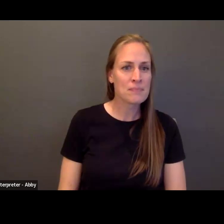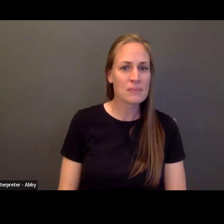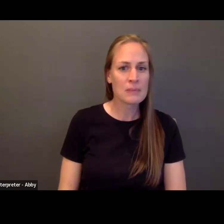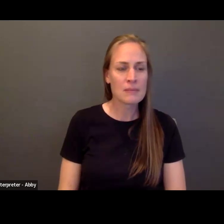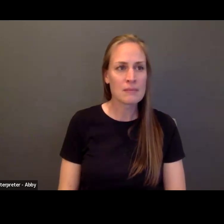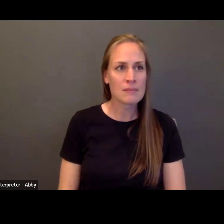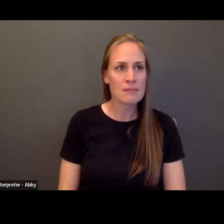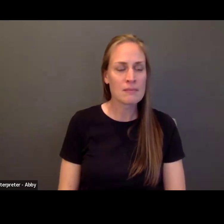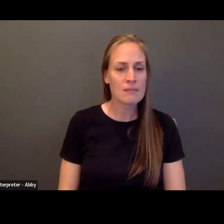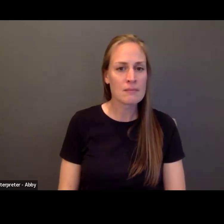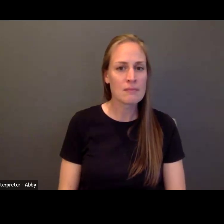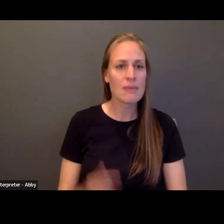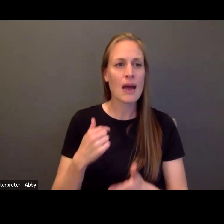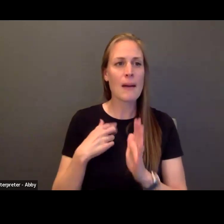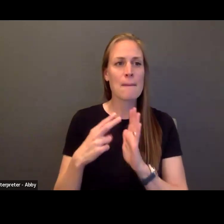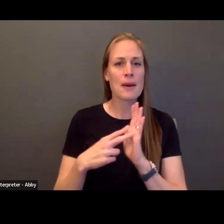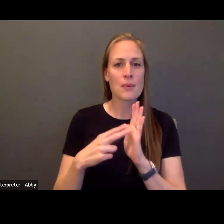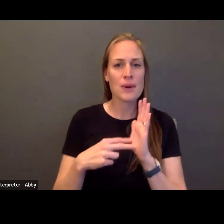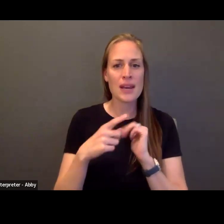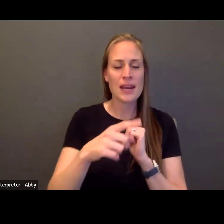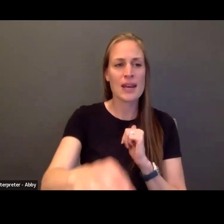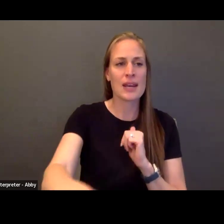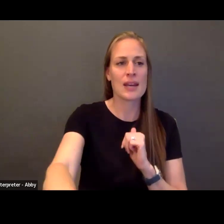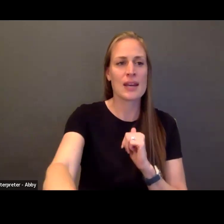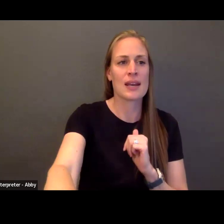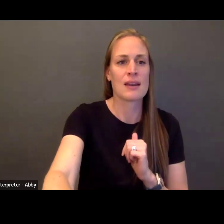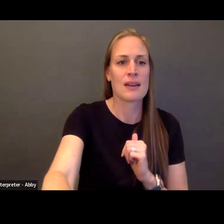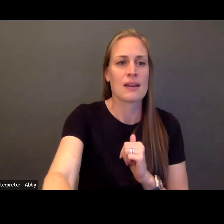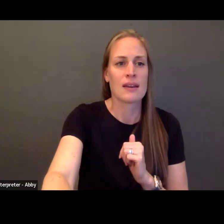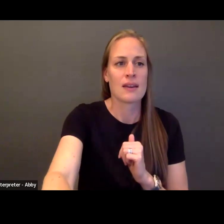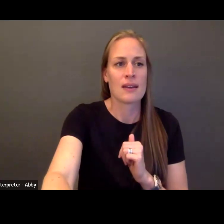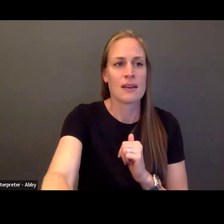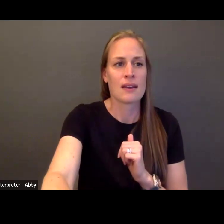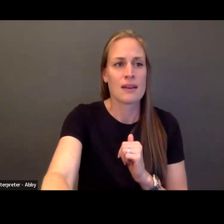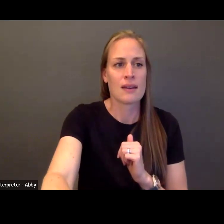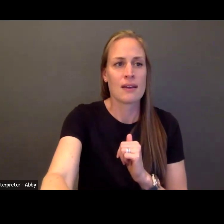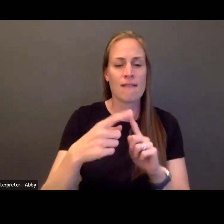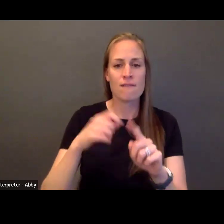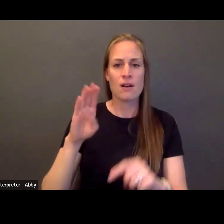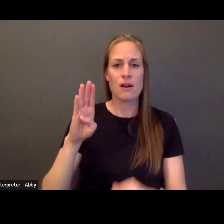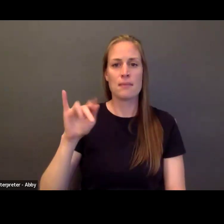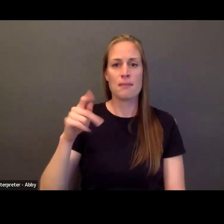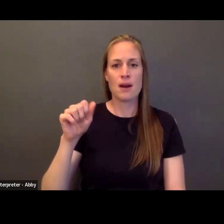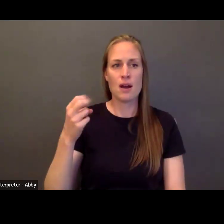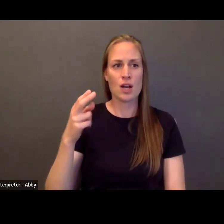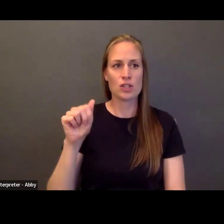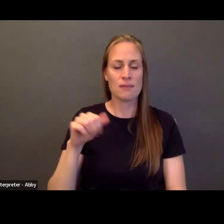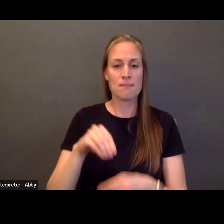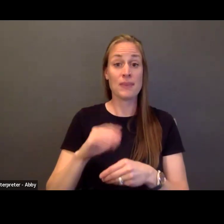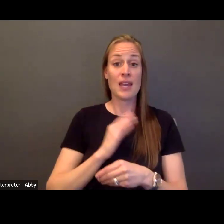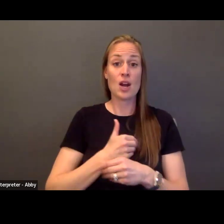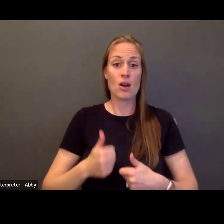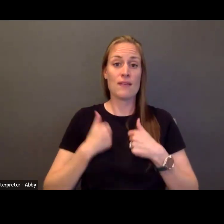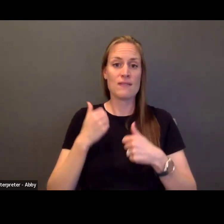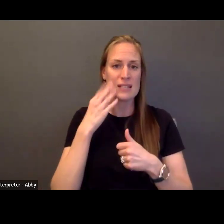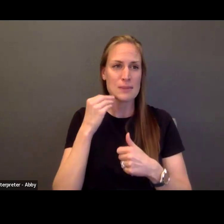Okay, I'm gonna read this from Pasha. Everyone on Zoom can see it, but I'm gonna read it so folks in the room can see. In our lived experience